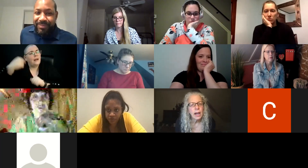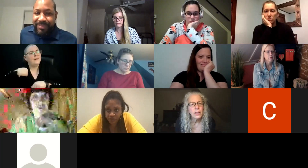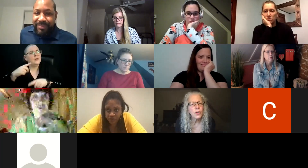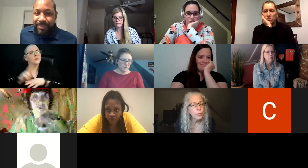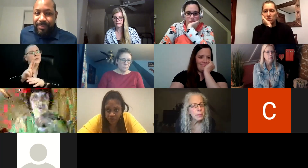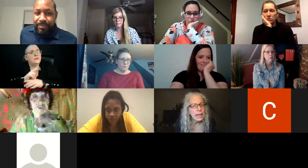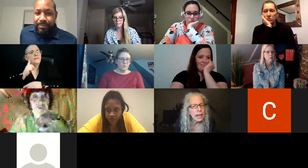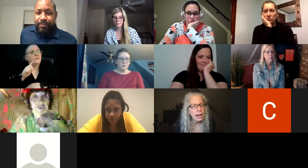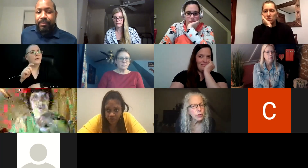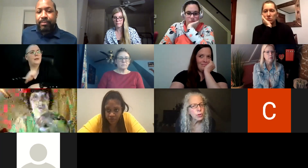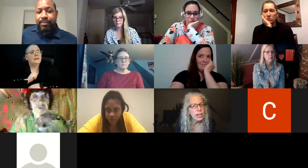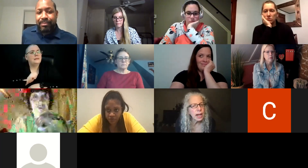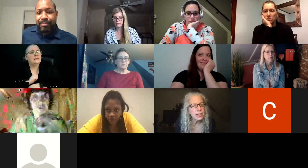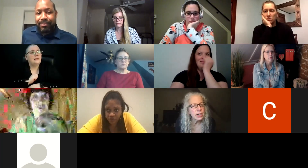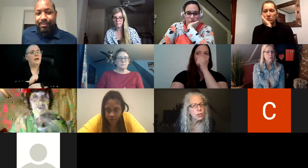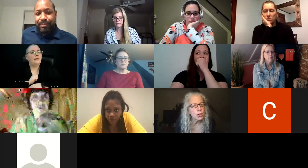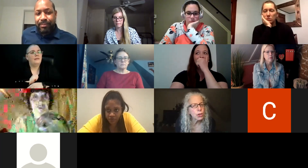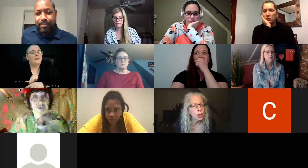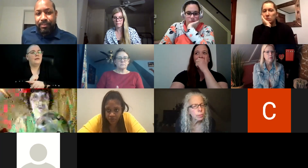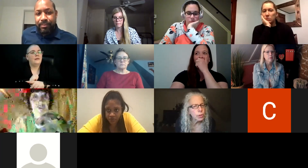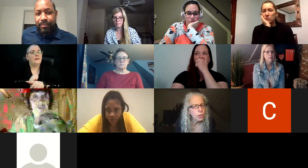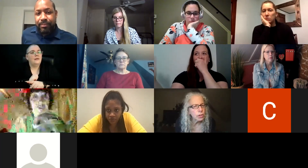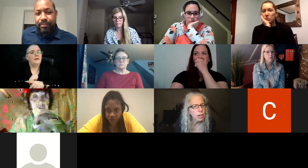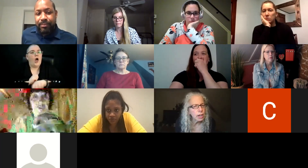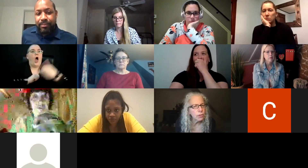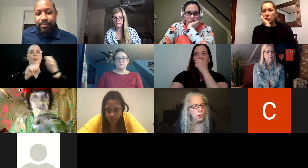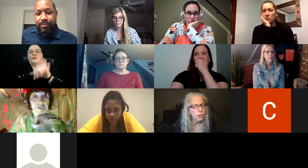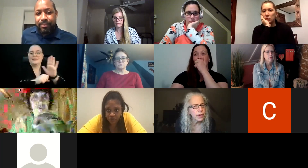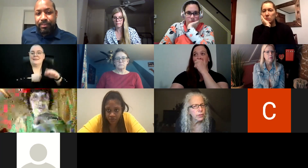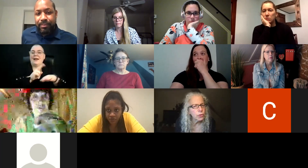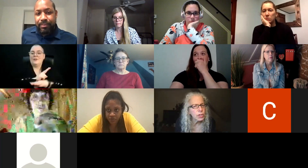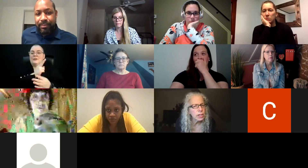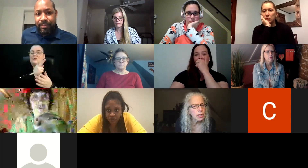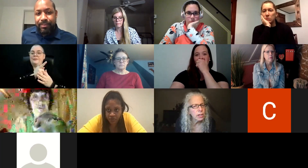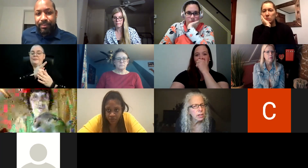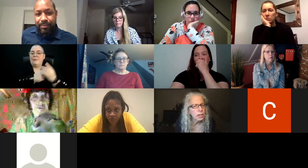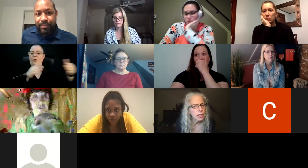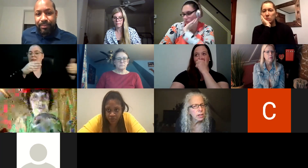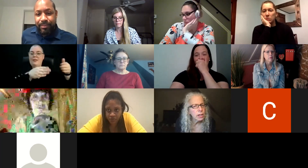So for me, I've used it as an interpreter. I don't know if I've used it.